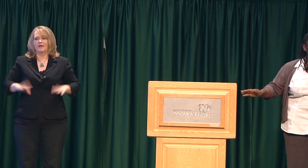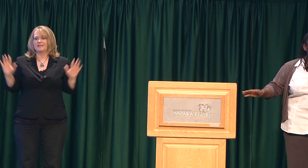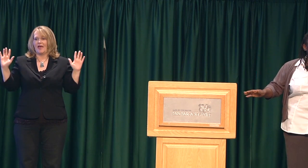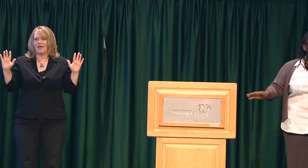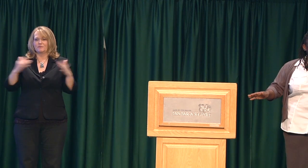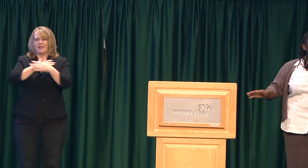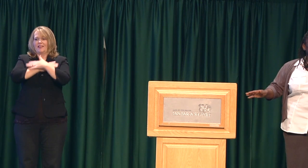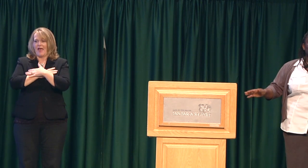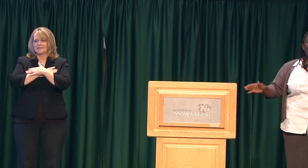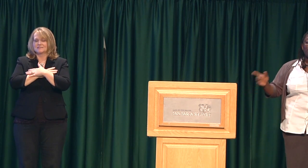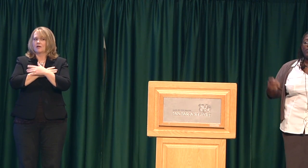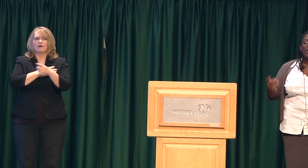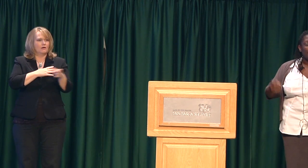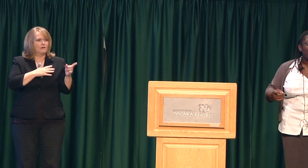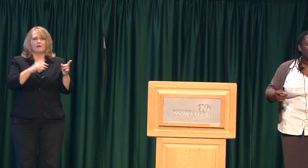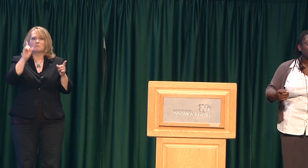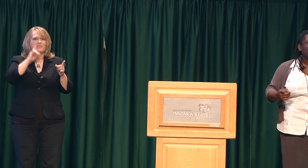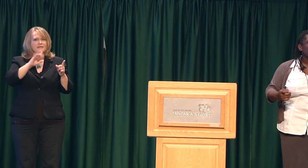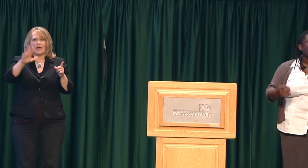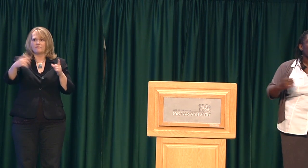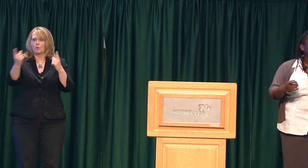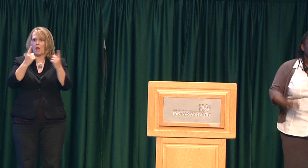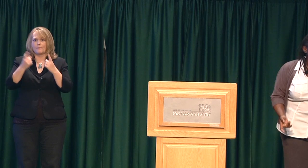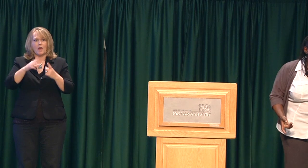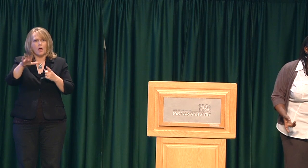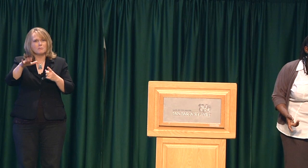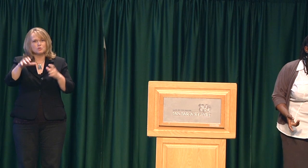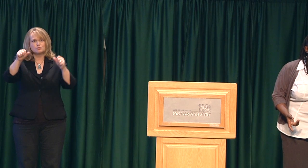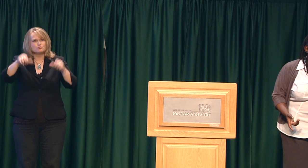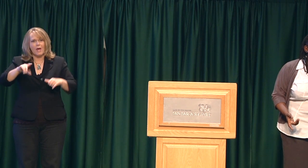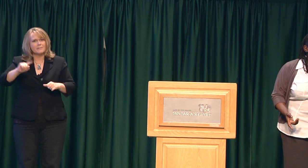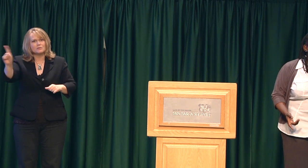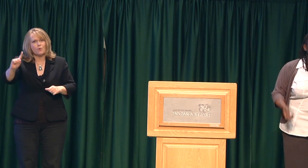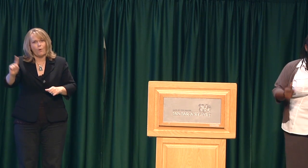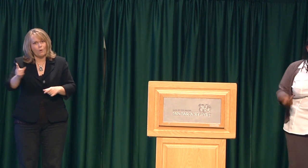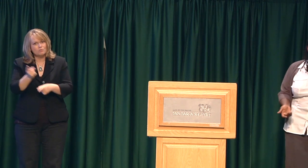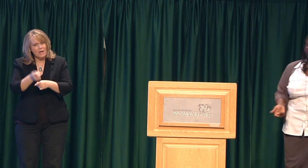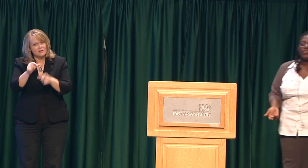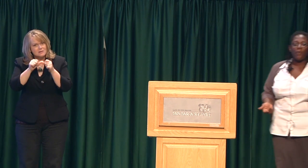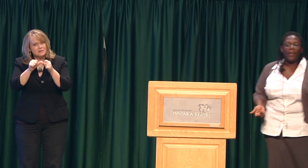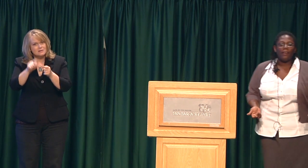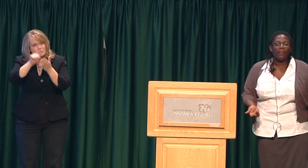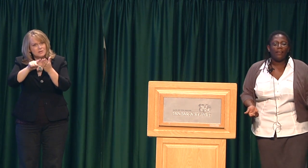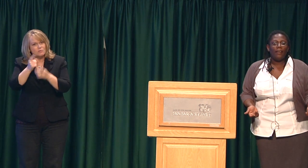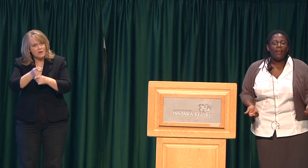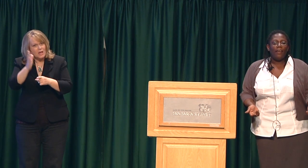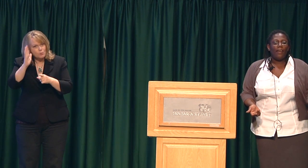relax. But then the deaf community kept coming up to me and said, you're not going to drop this, right? You're going to continue with this,